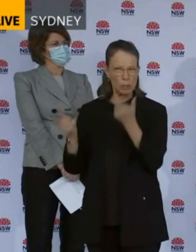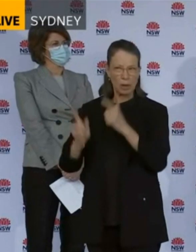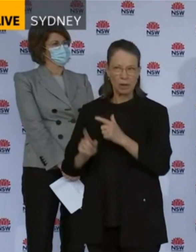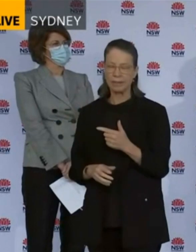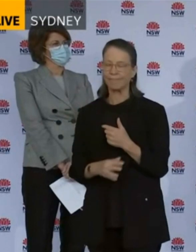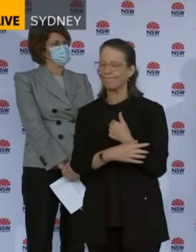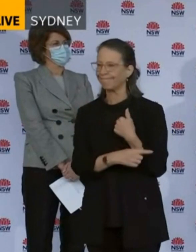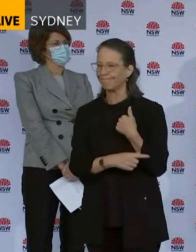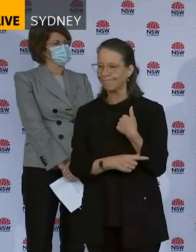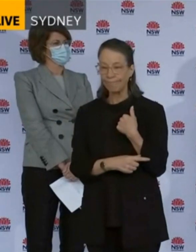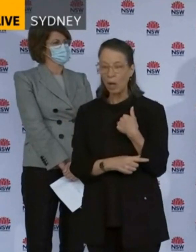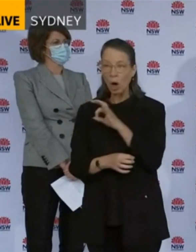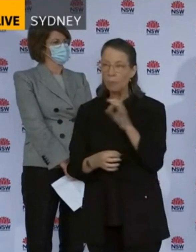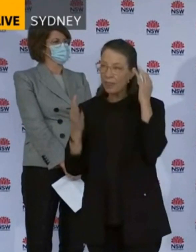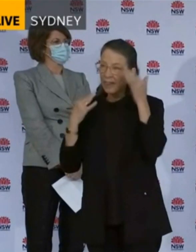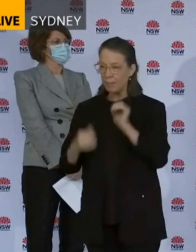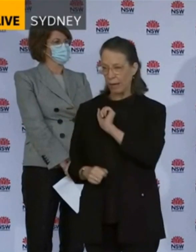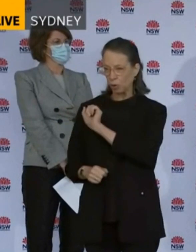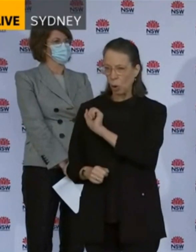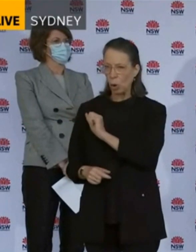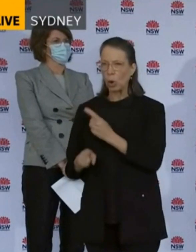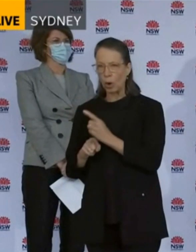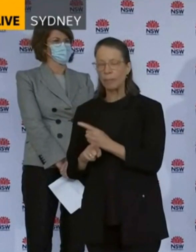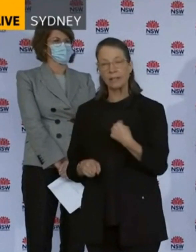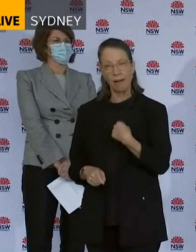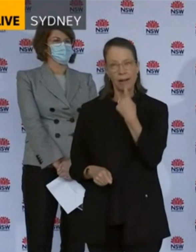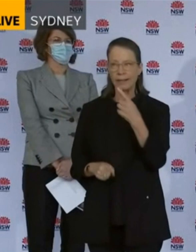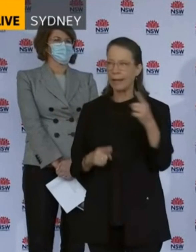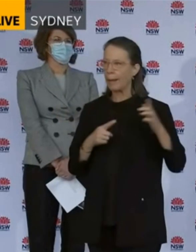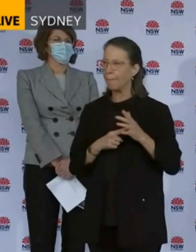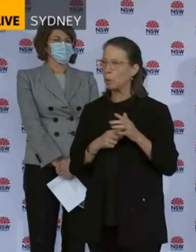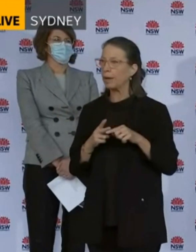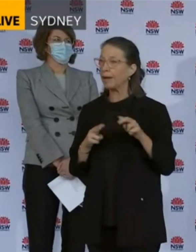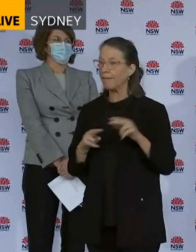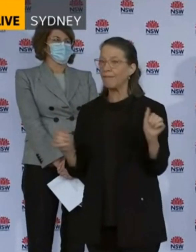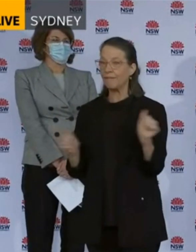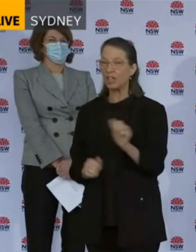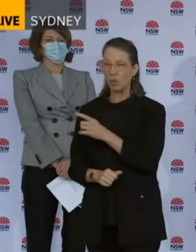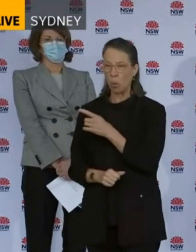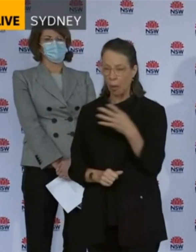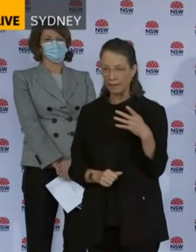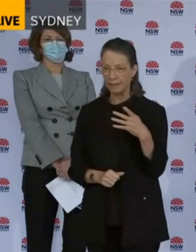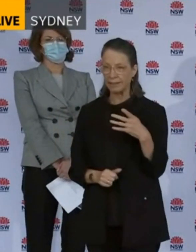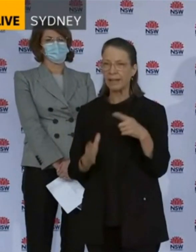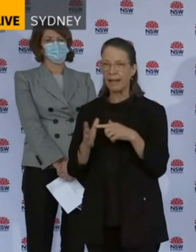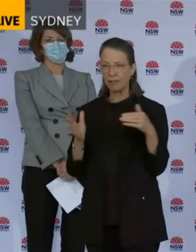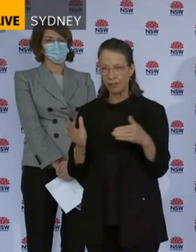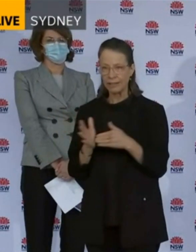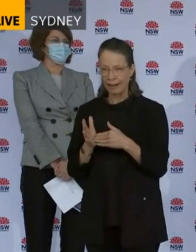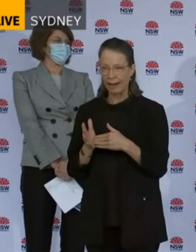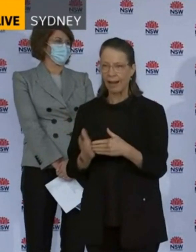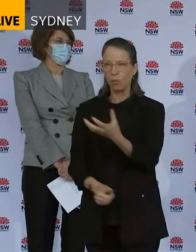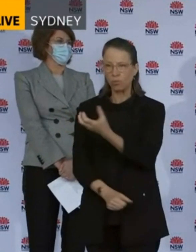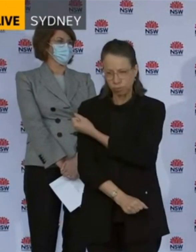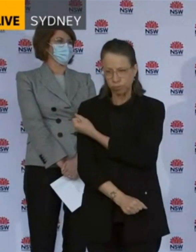is please do not delay. If you've had one dose of AstraZeneca and your time for vaccination